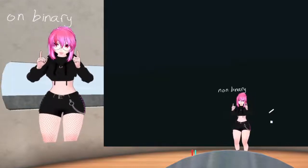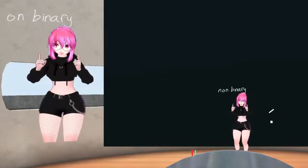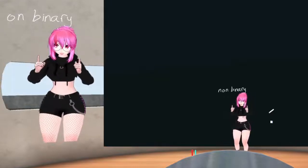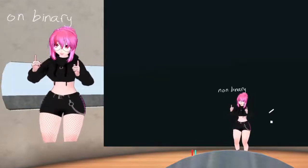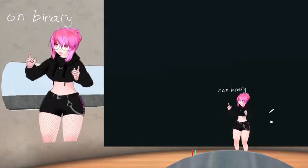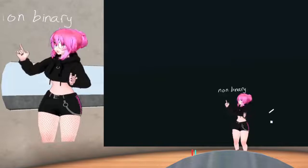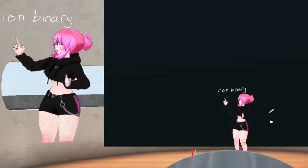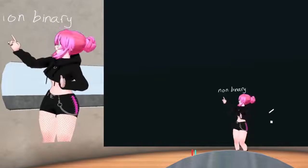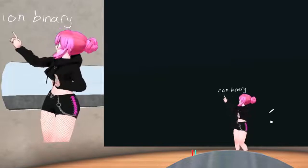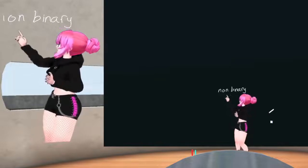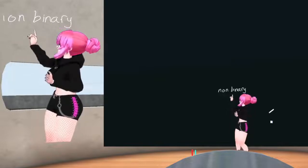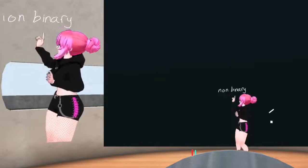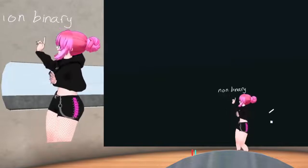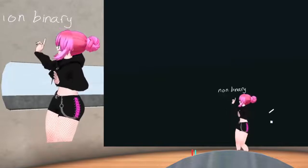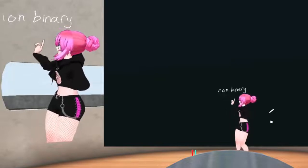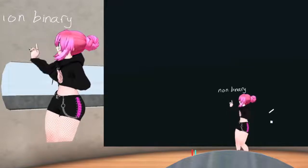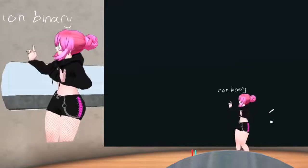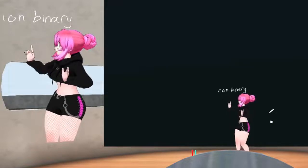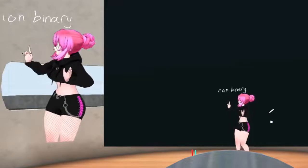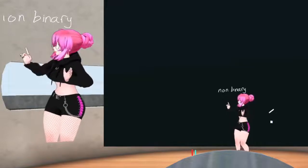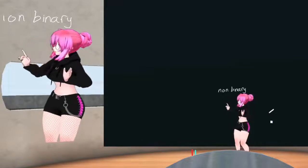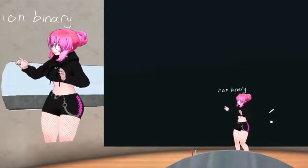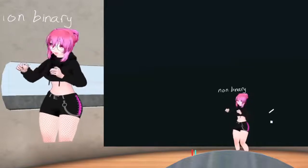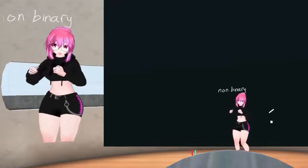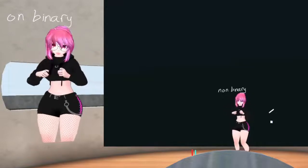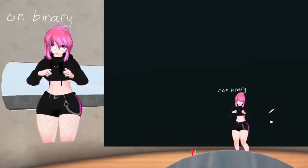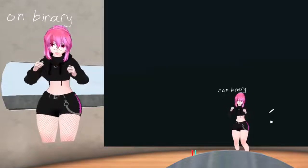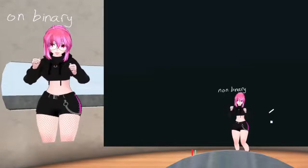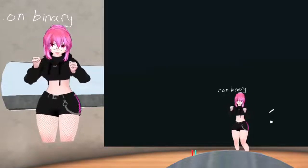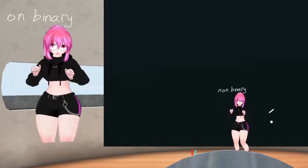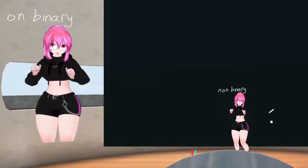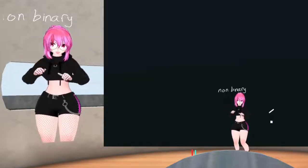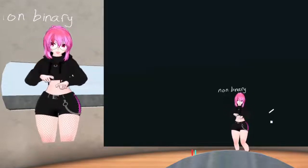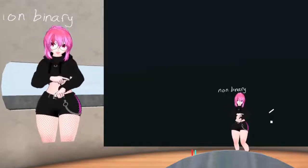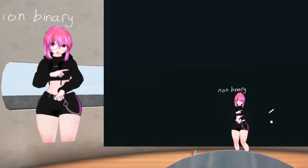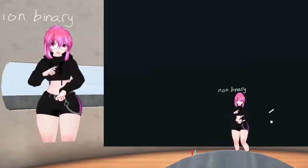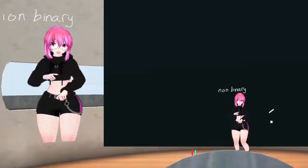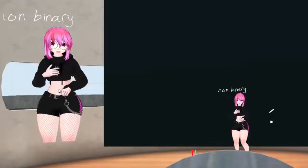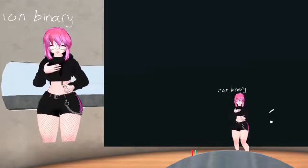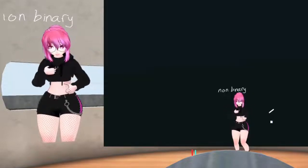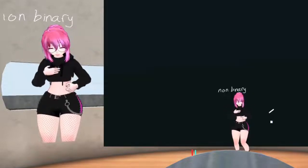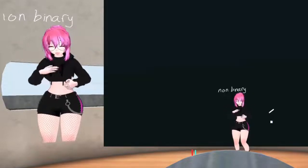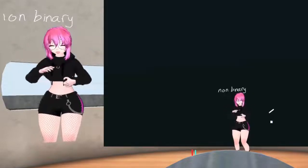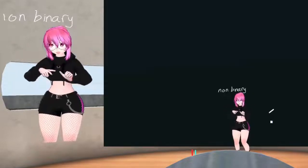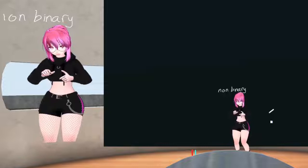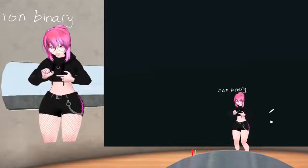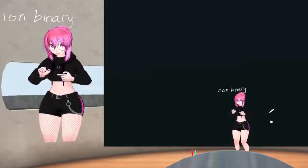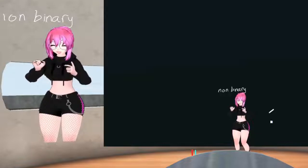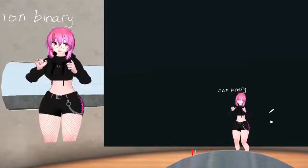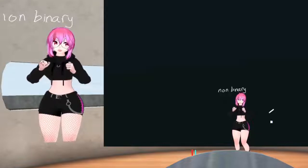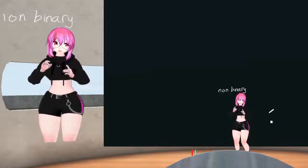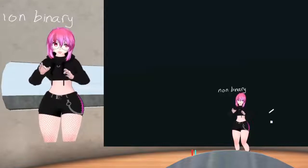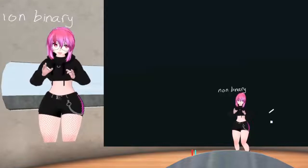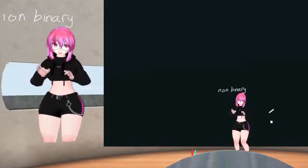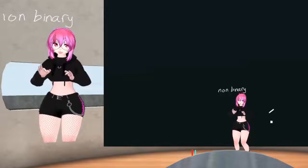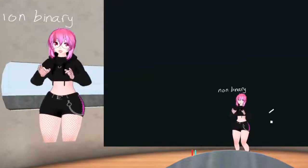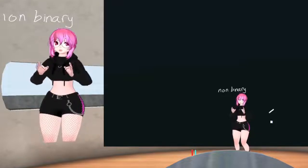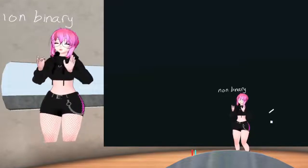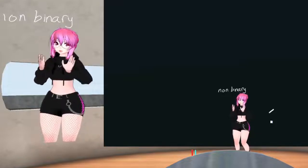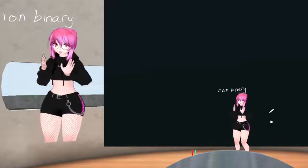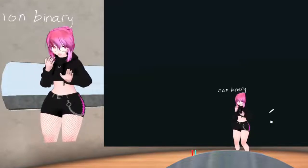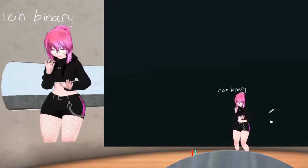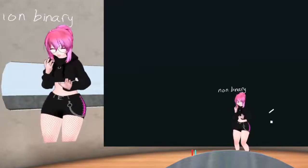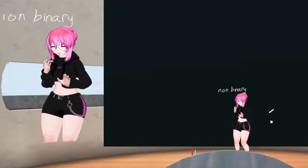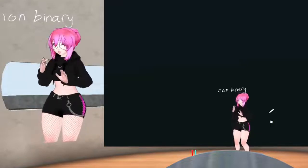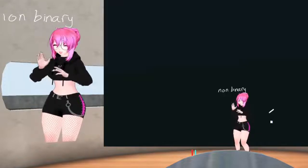educated on this. And so I would say NB for years. I was taught that for a really long time. But my non-binary friends explained to me